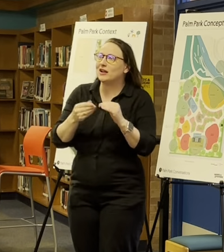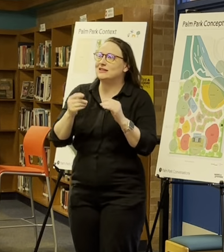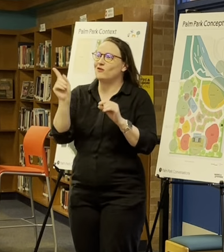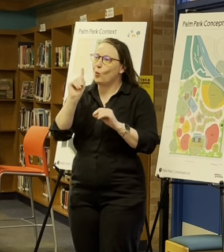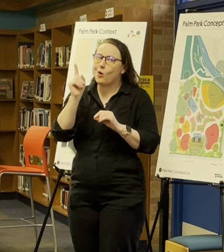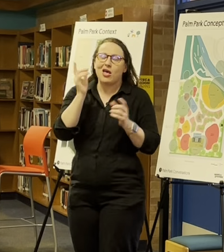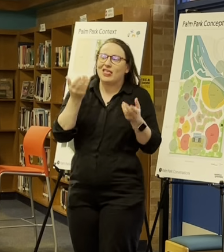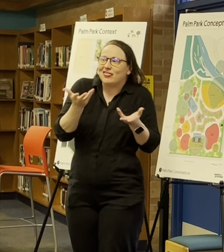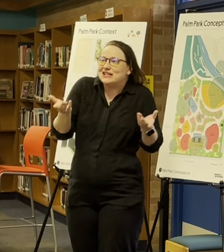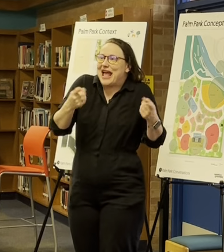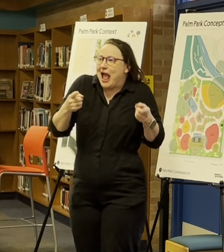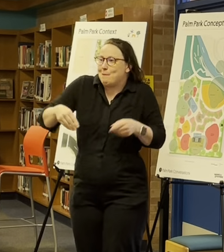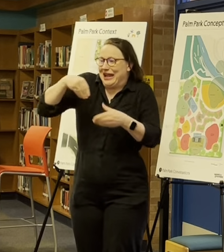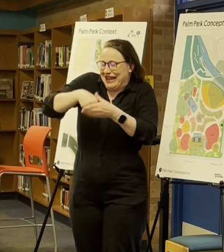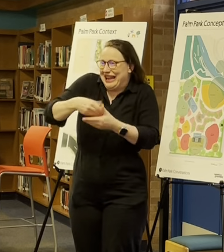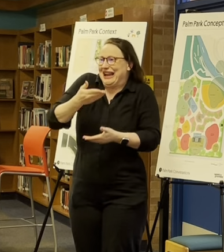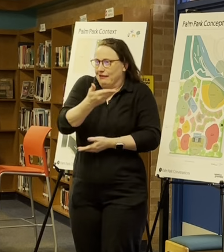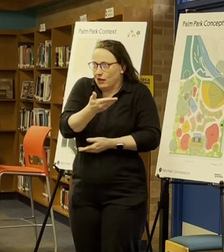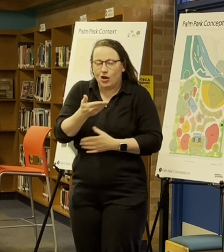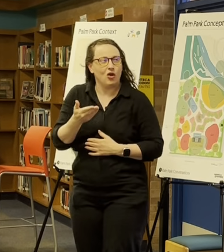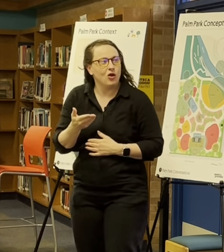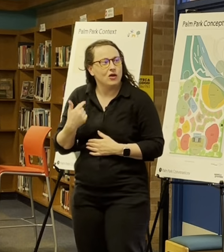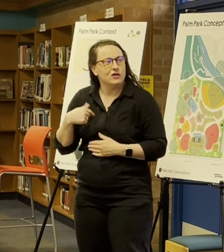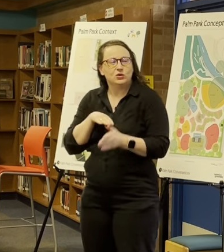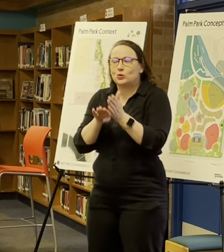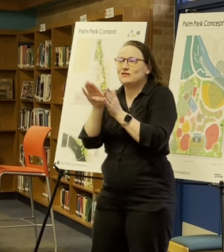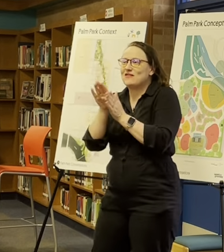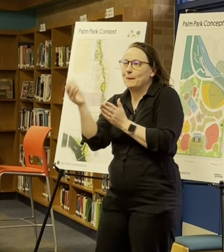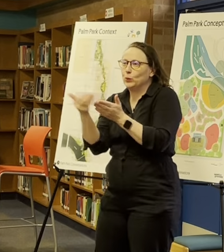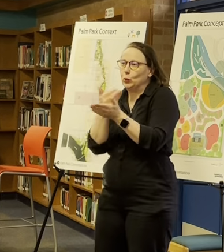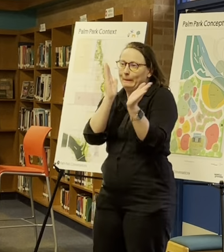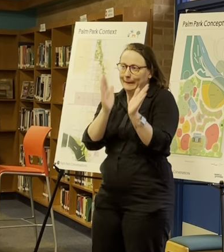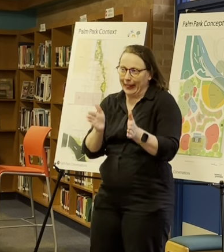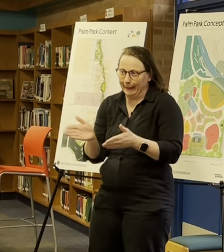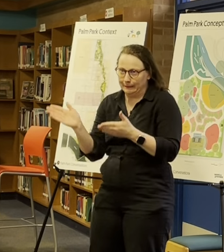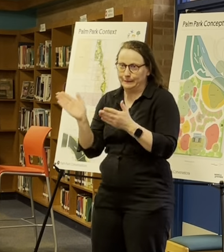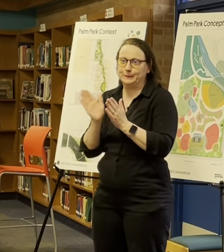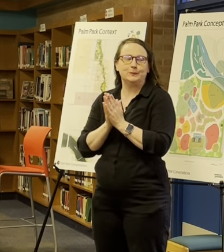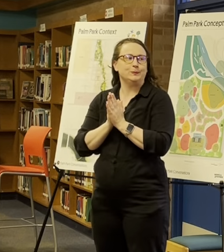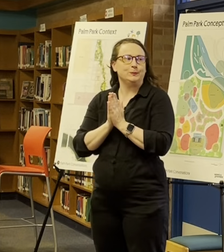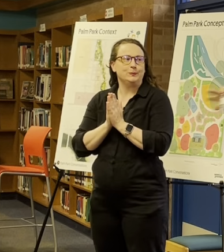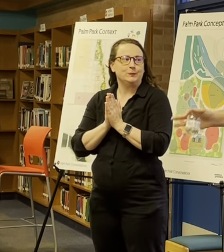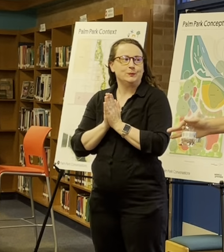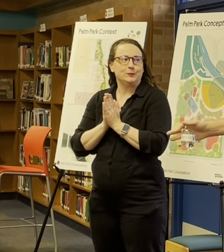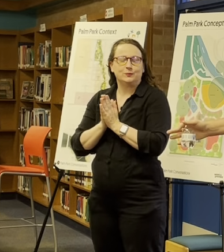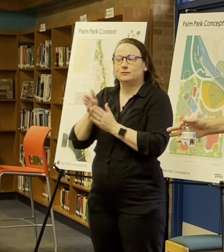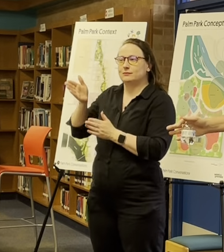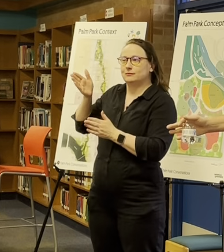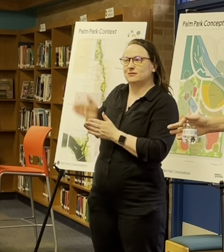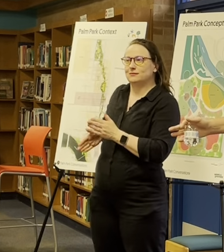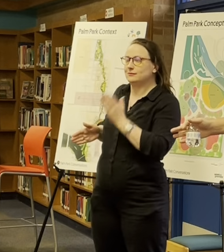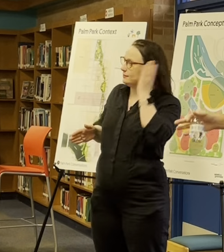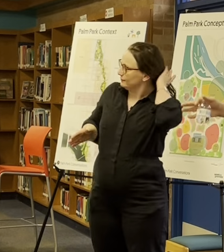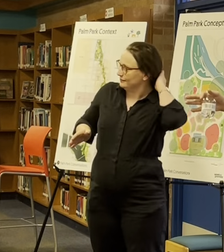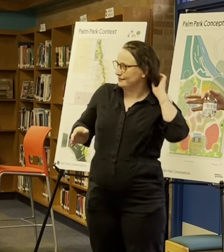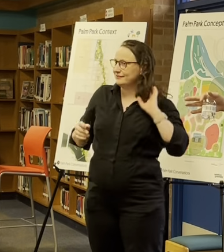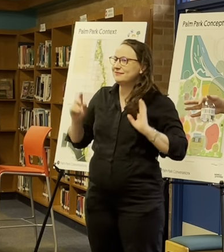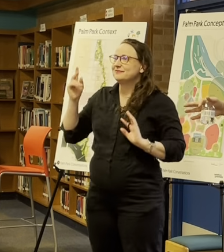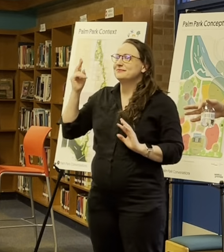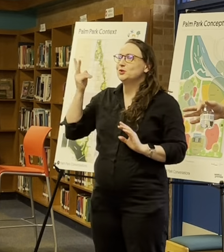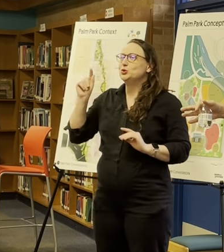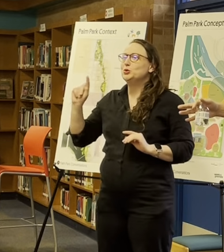library. And so we've developed this plan where, you know, on the side, that's the 2 to 5 area, we could